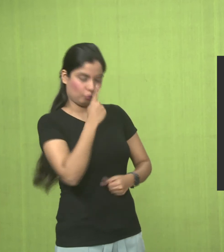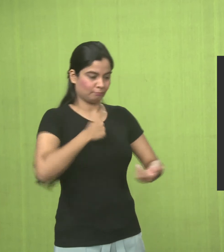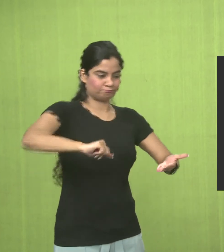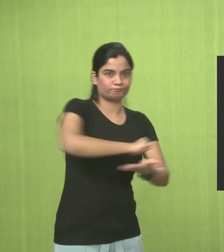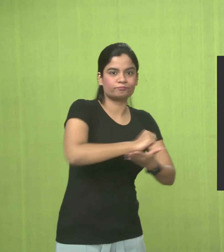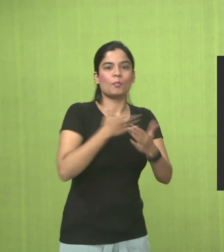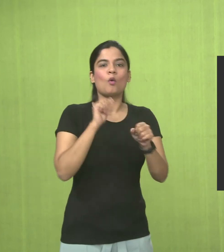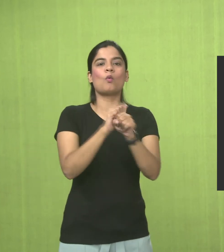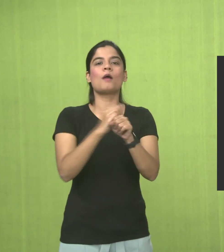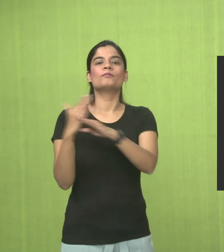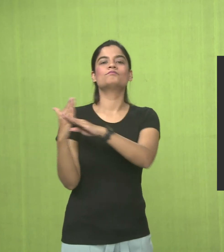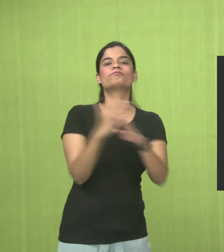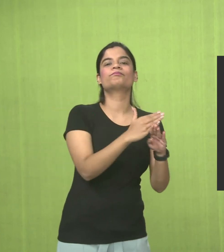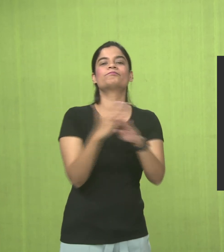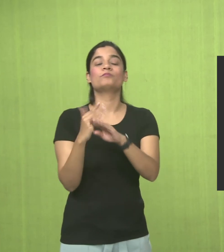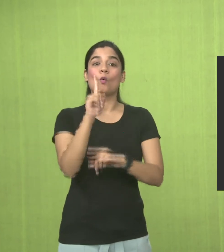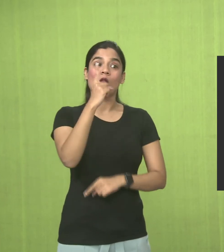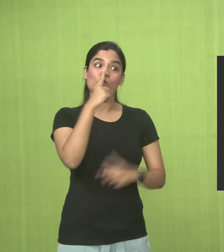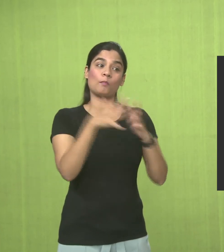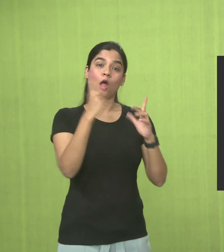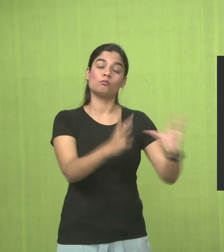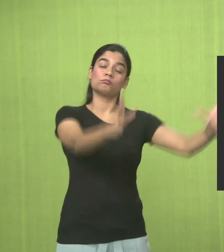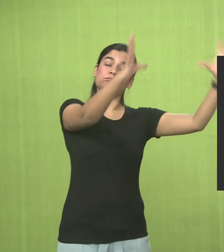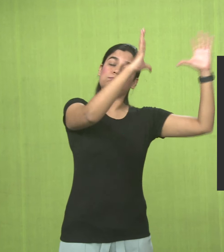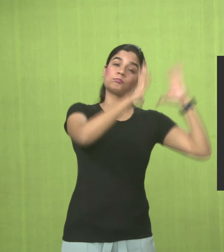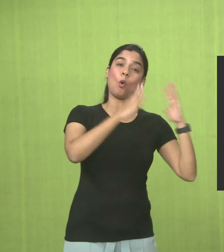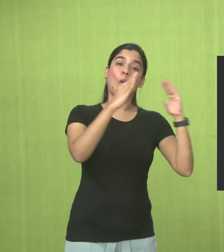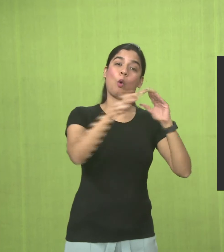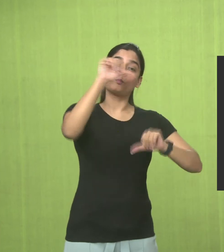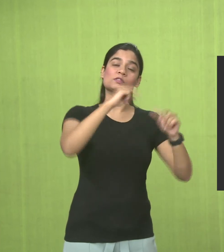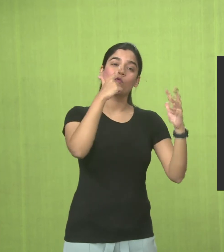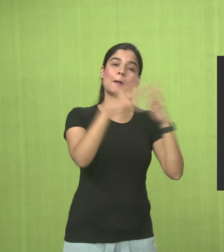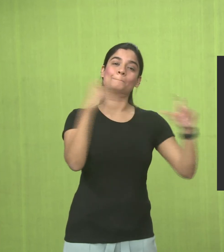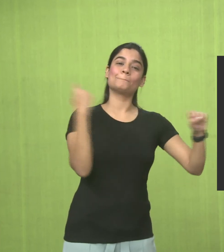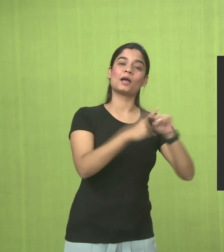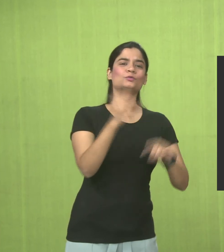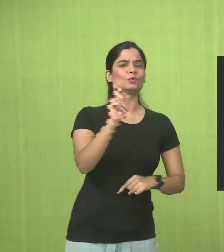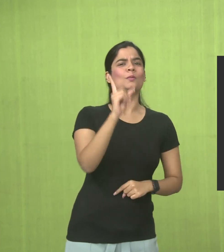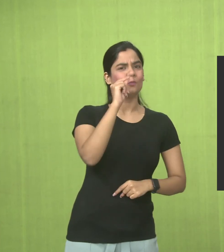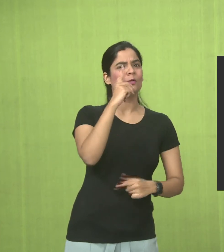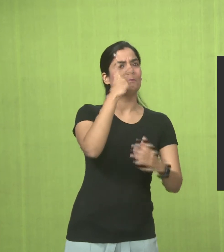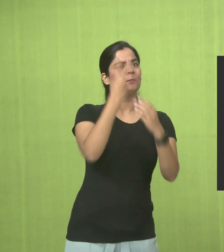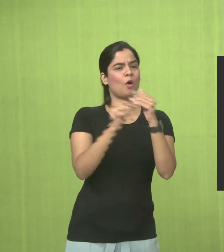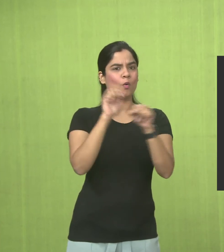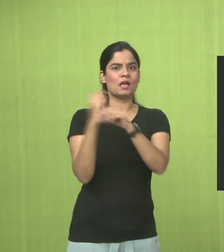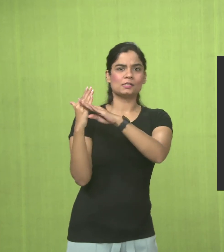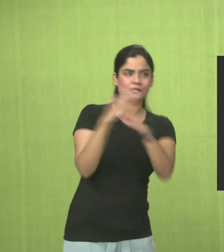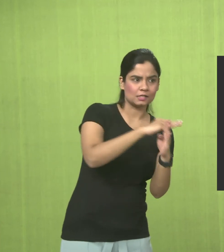well, the man of the house can cook. And vice versa. If the man is not well, the woman can